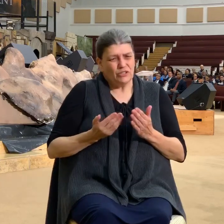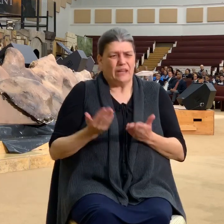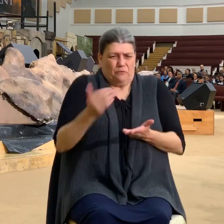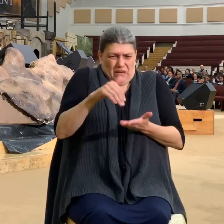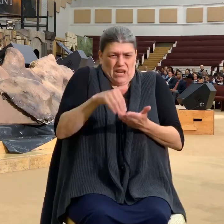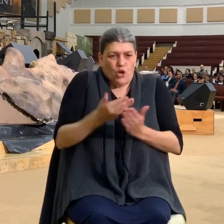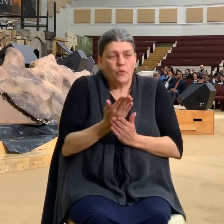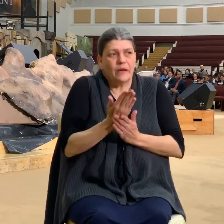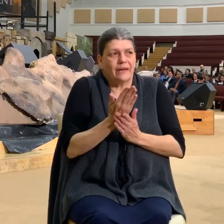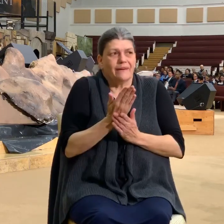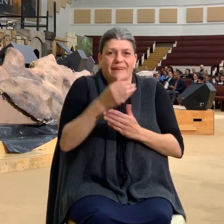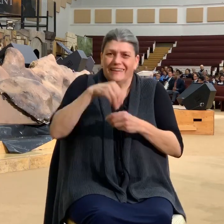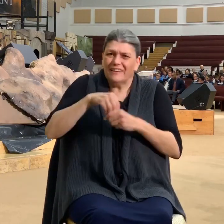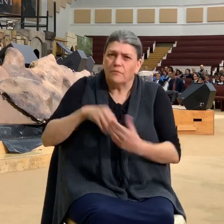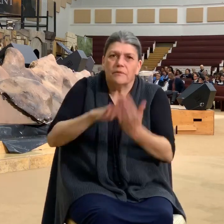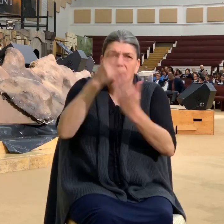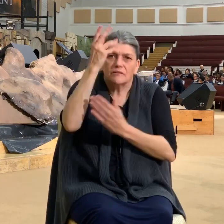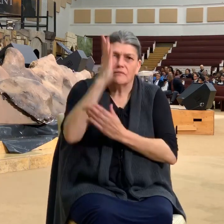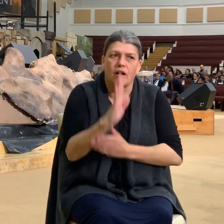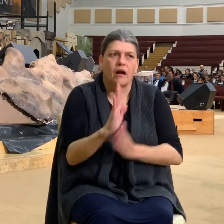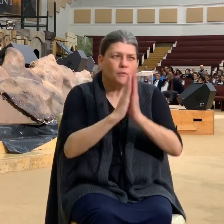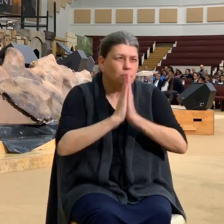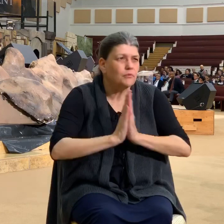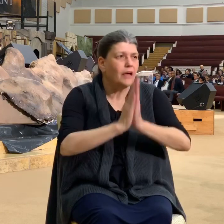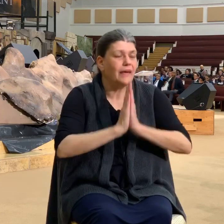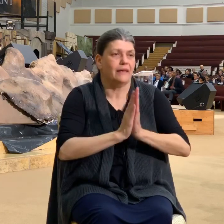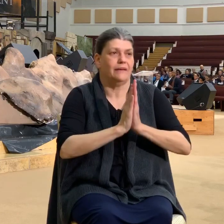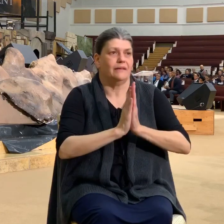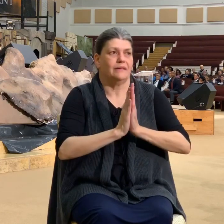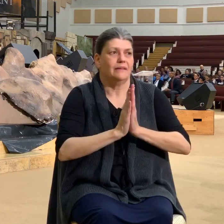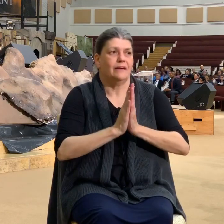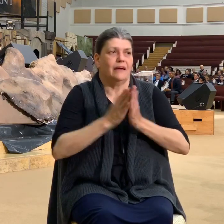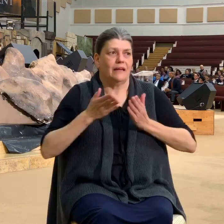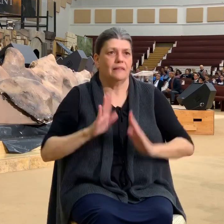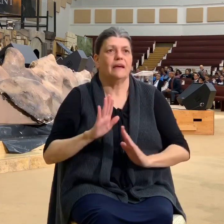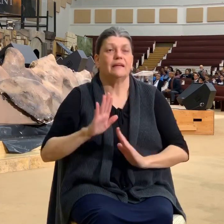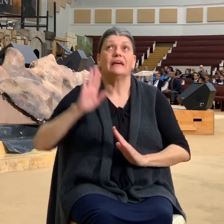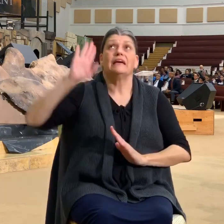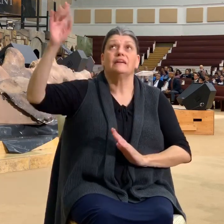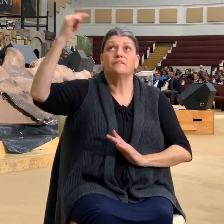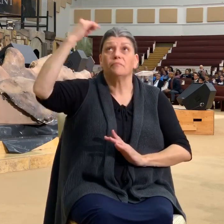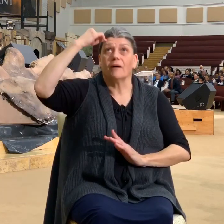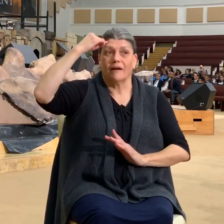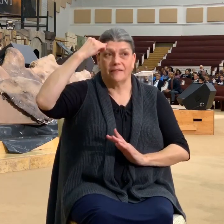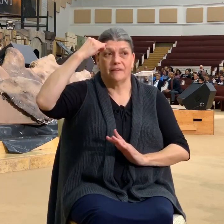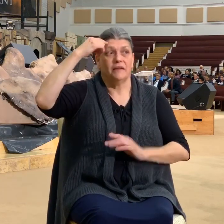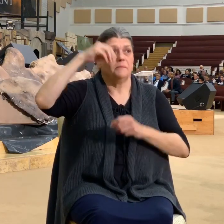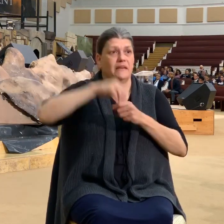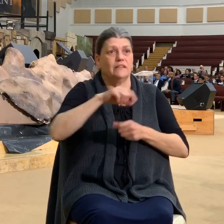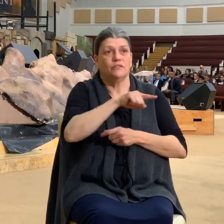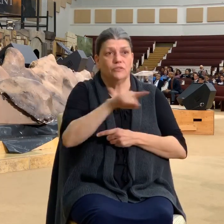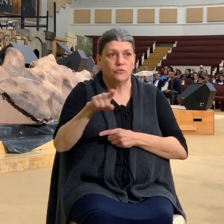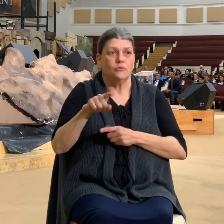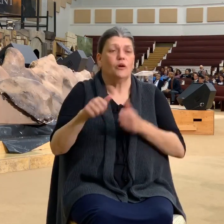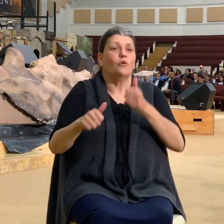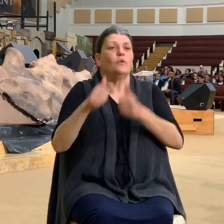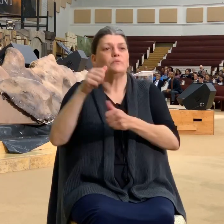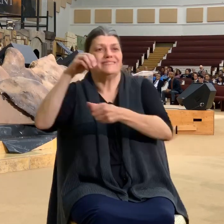of God and let, that's what it means, let this mind be in you, which was in Christ